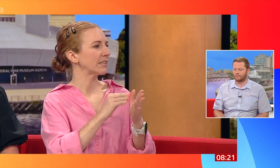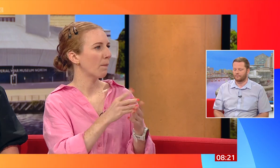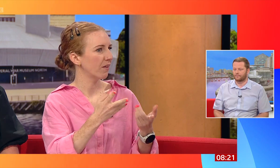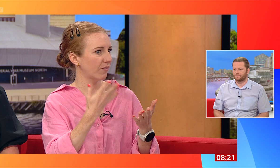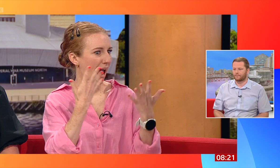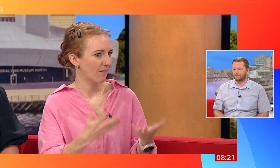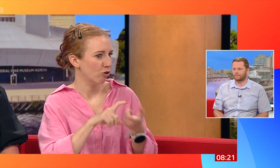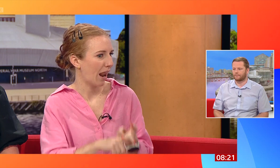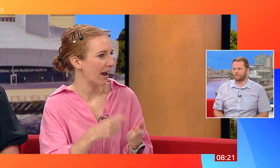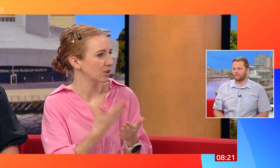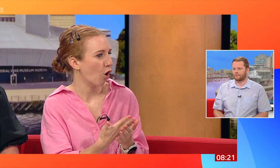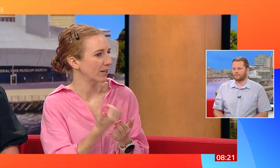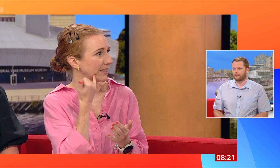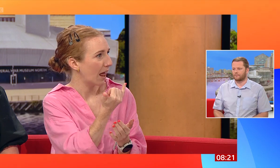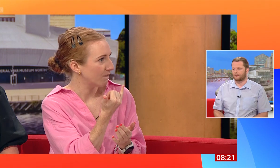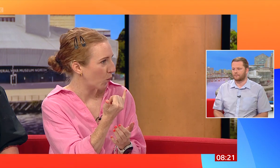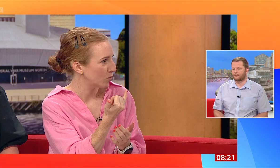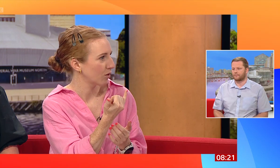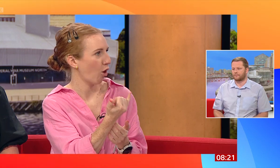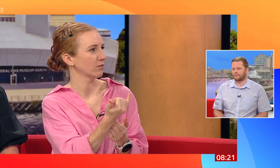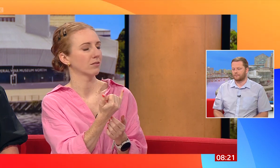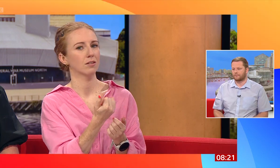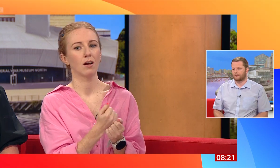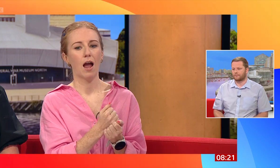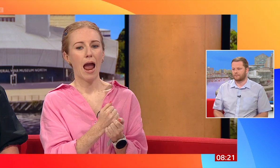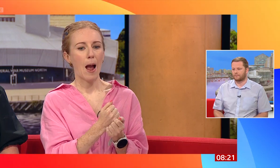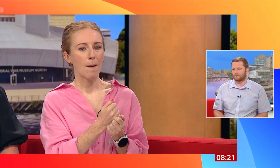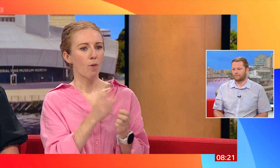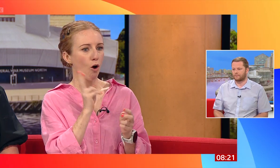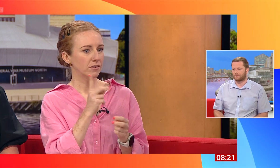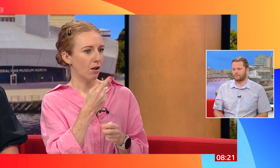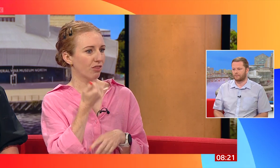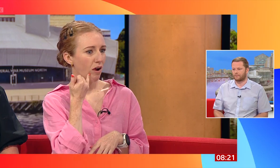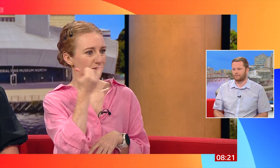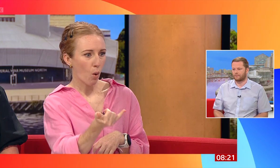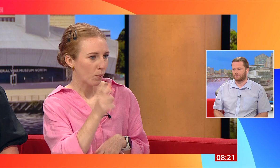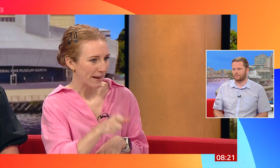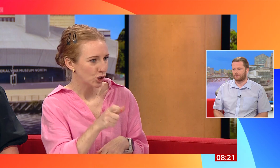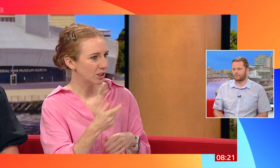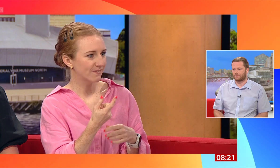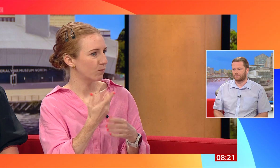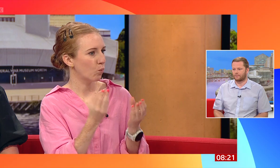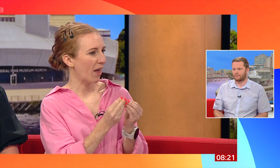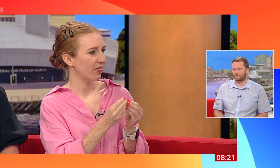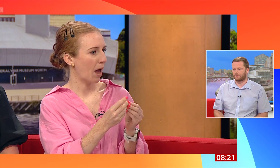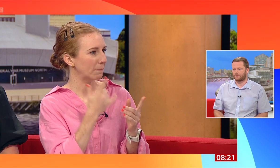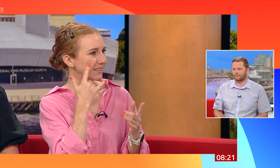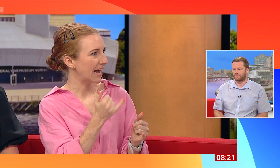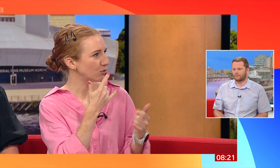outdated. So, for example, they heavily rely on telephones calls. They often phone the